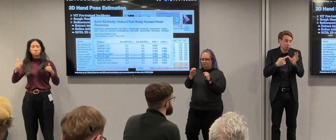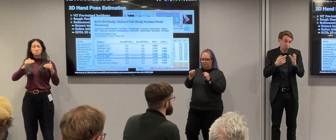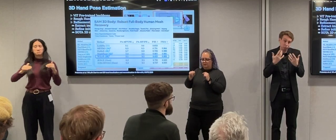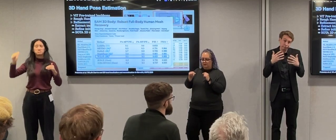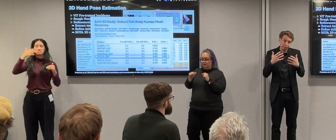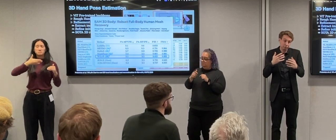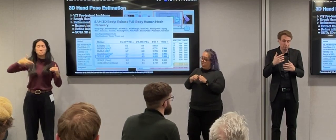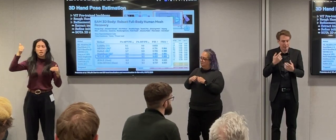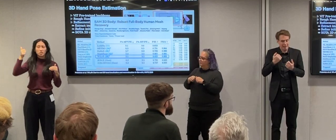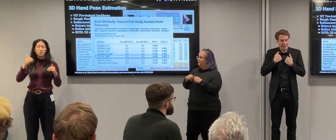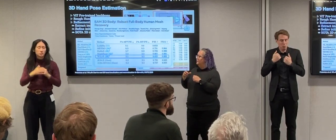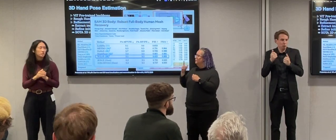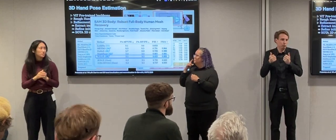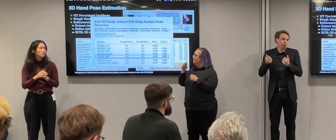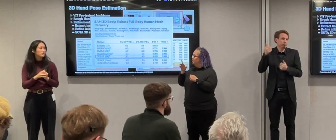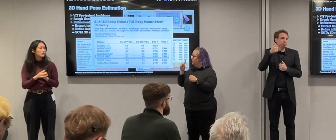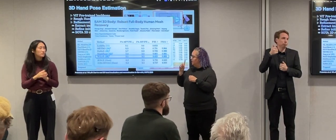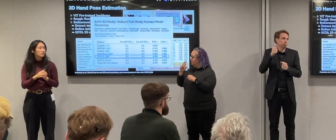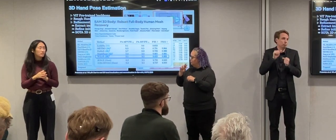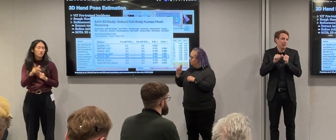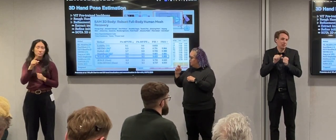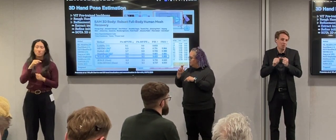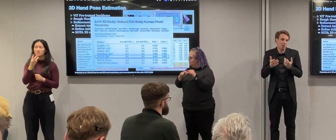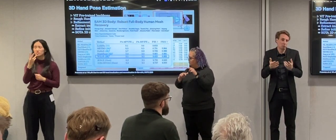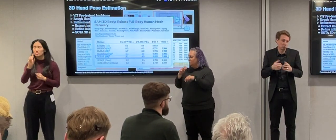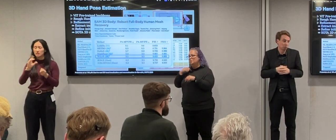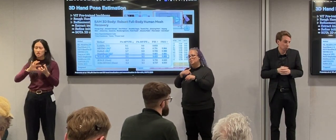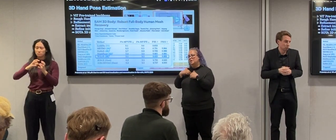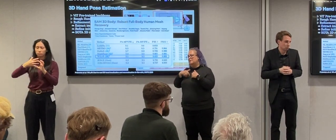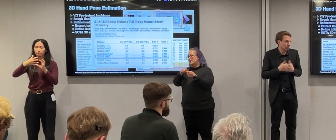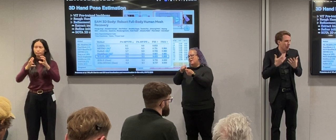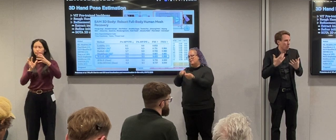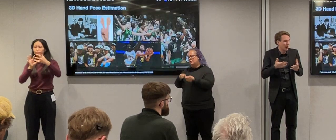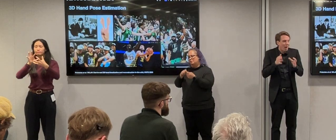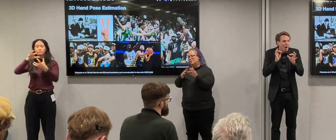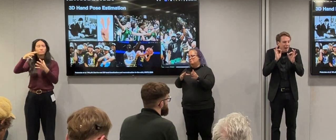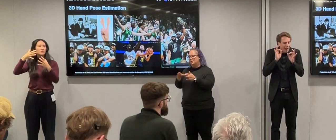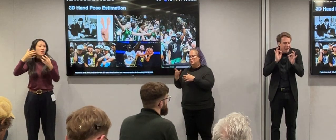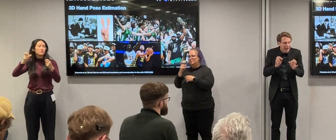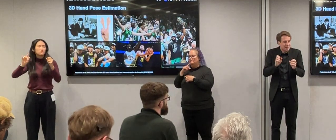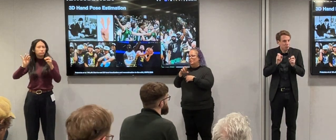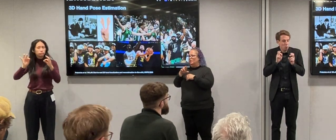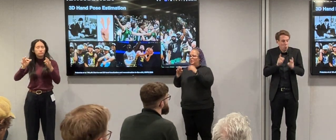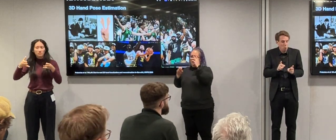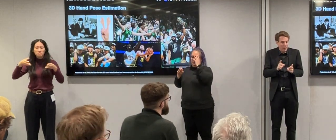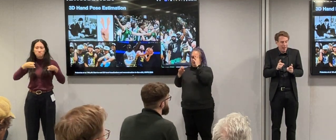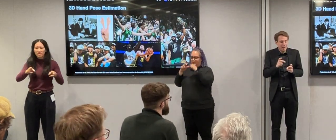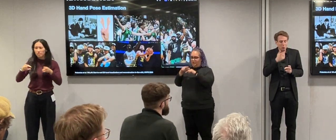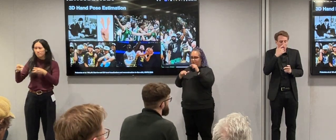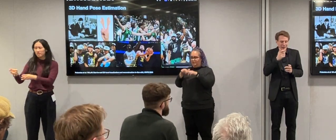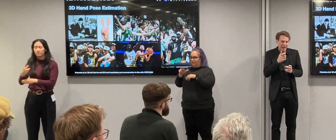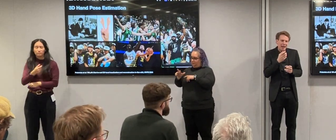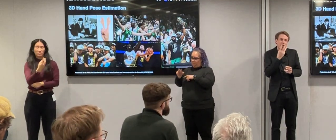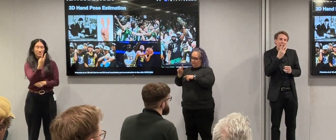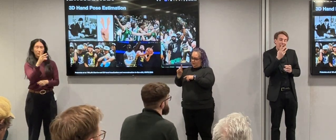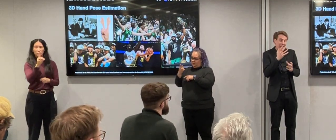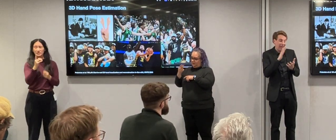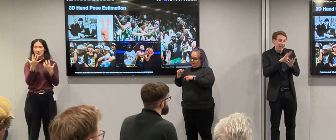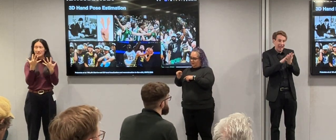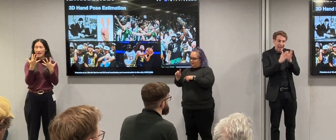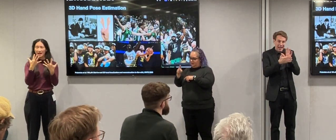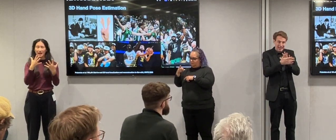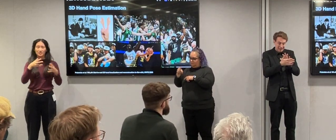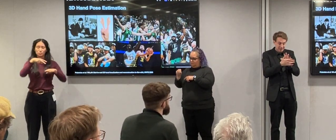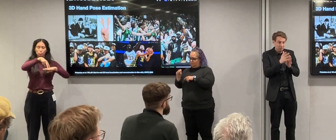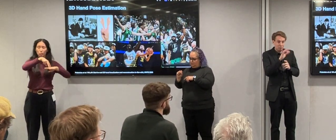reconstruction, we have now very accurate methods to reconstruct 3D hand poses. So from in the wild